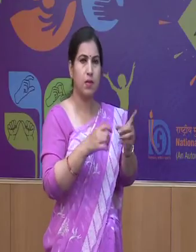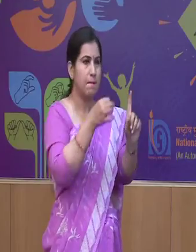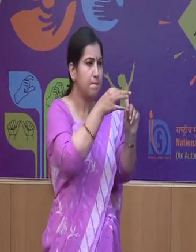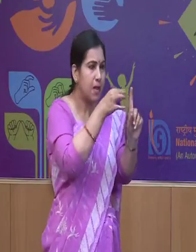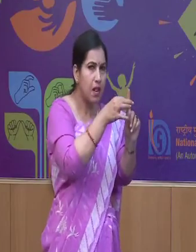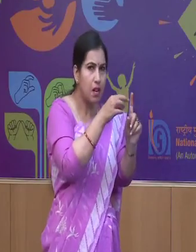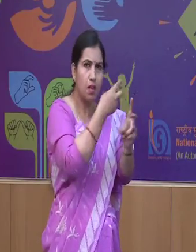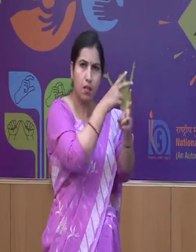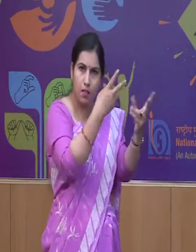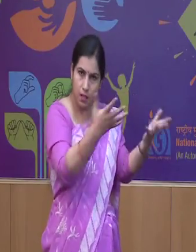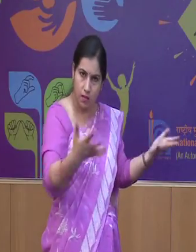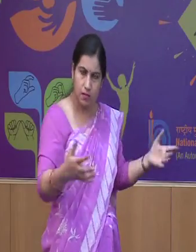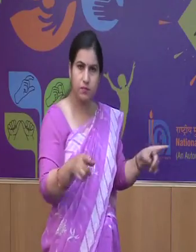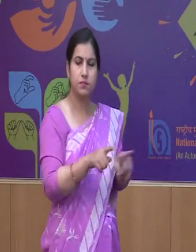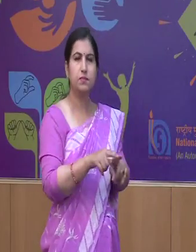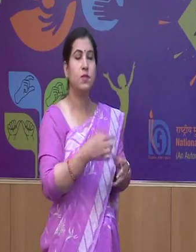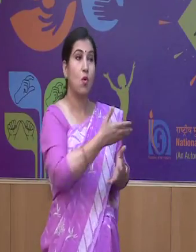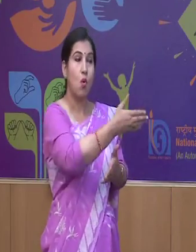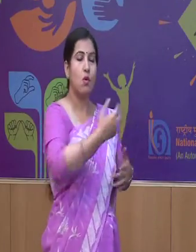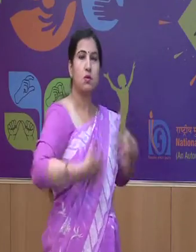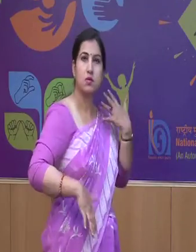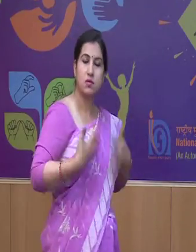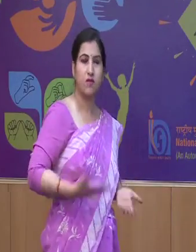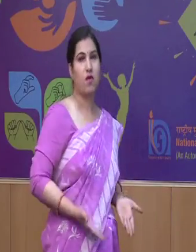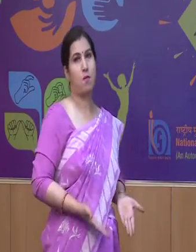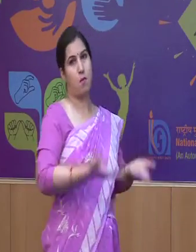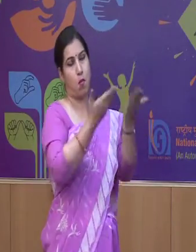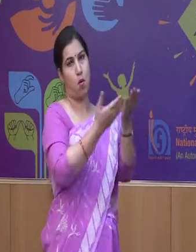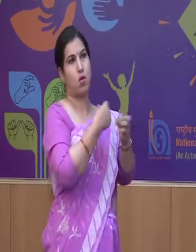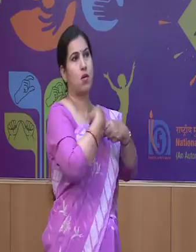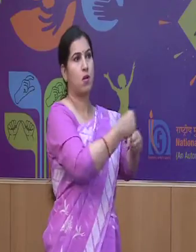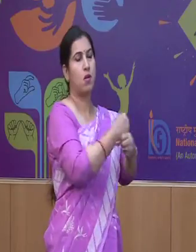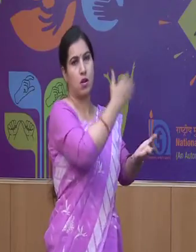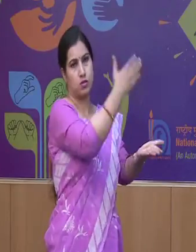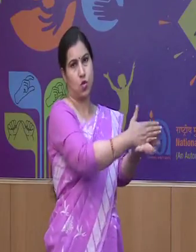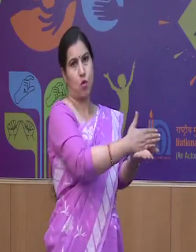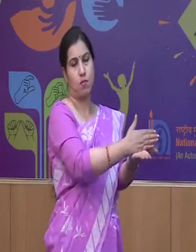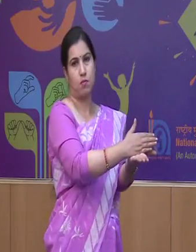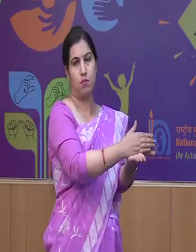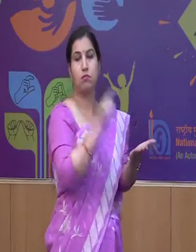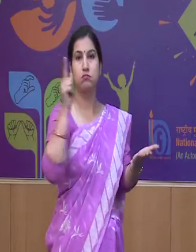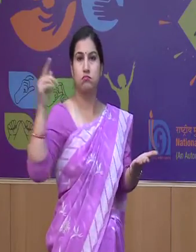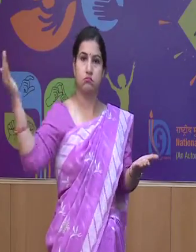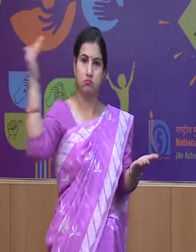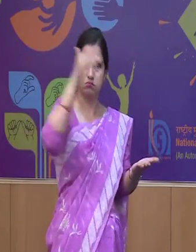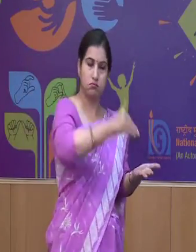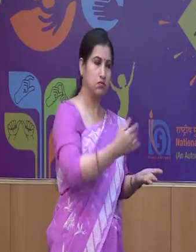metal industries suffered on account of British economic policies.